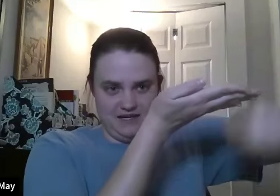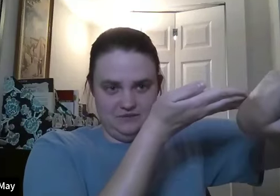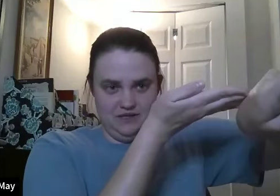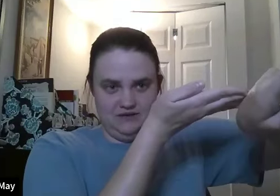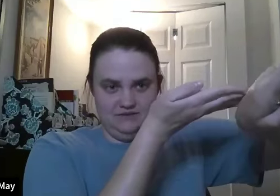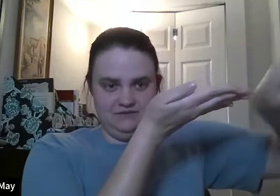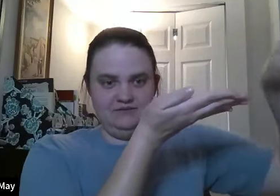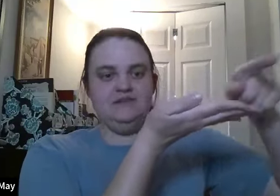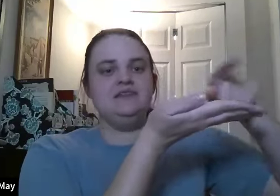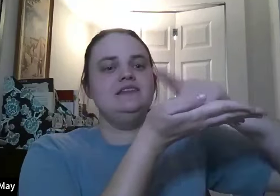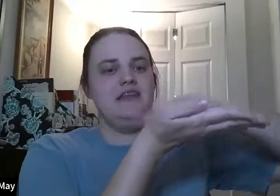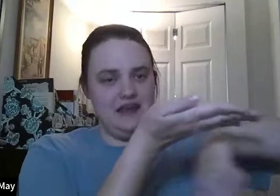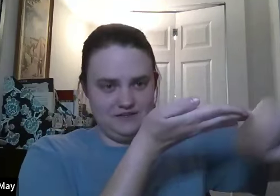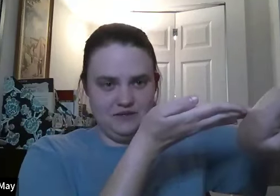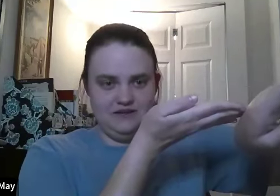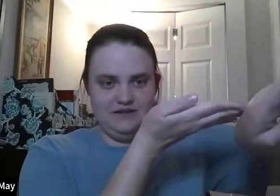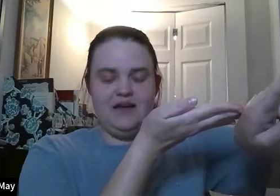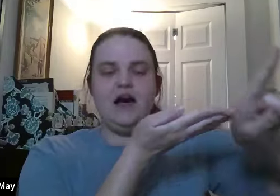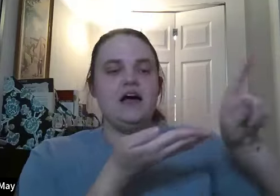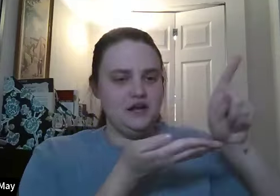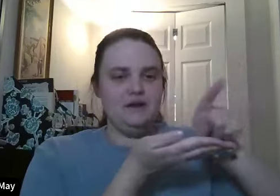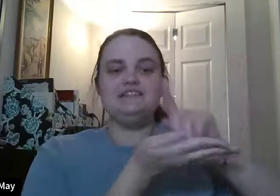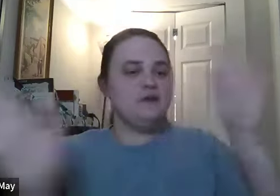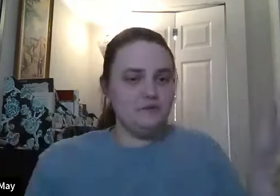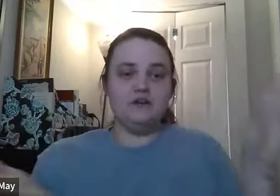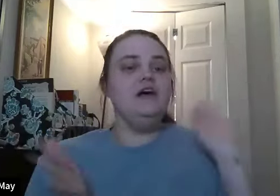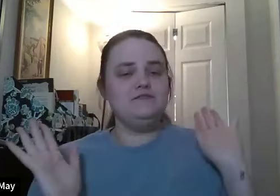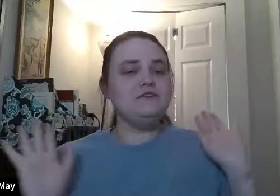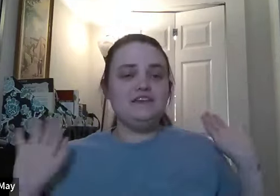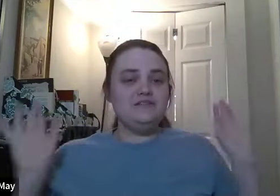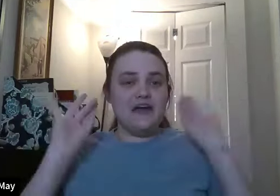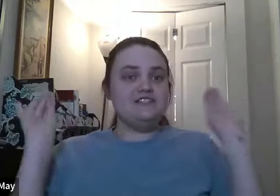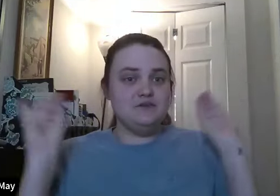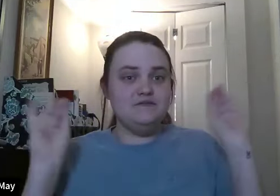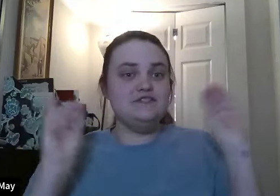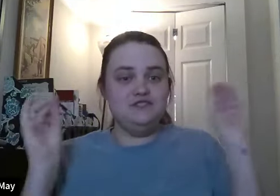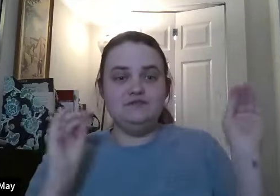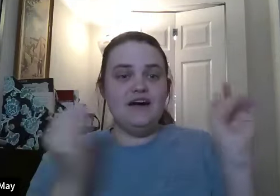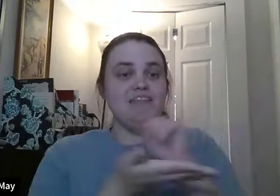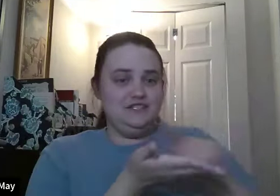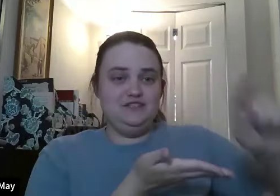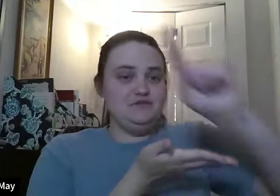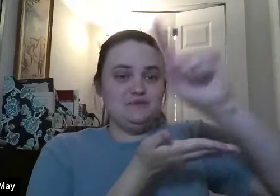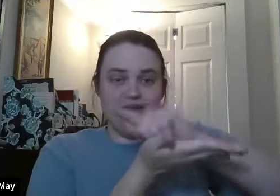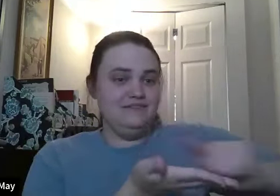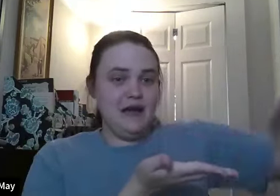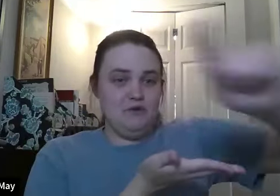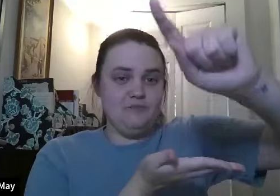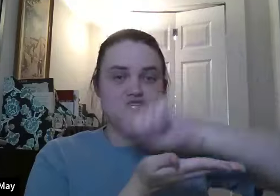Next week. Next week. I know it's very weird. If you're like, that is so confusing, do not do this one. I promise no